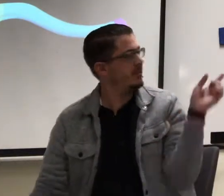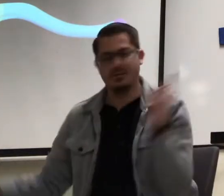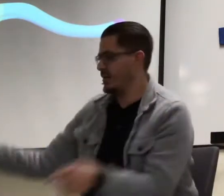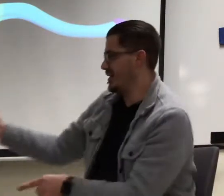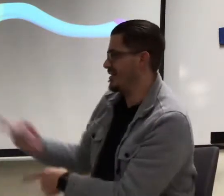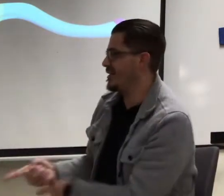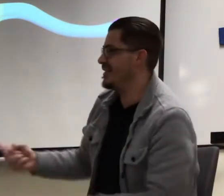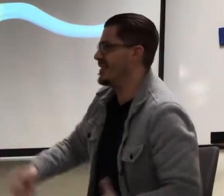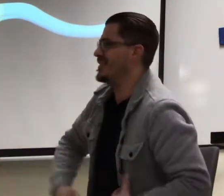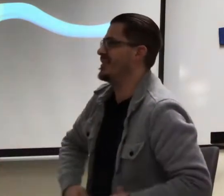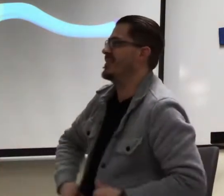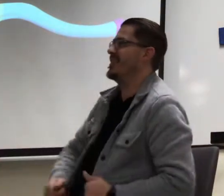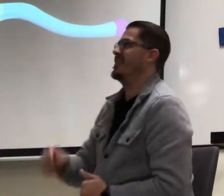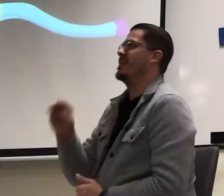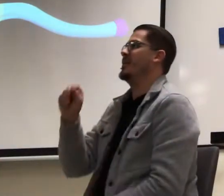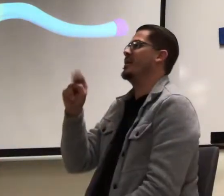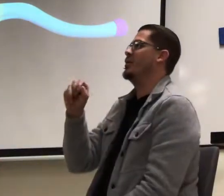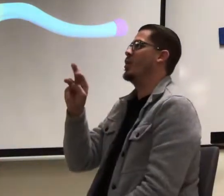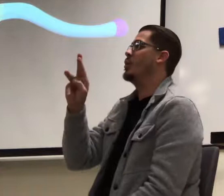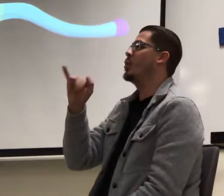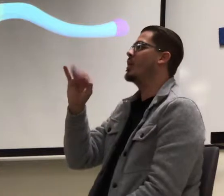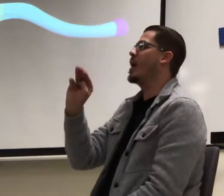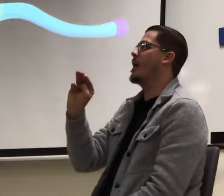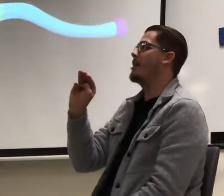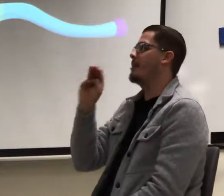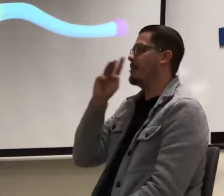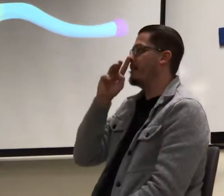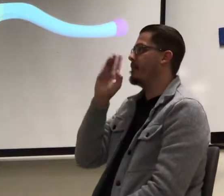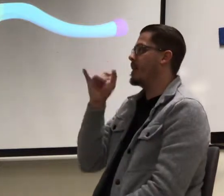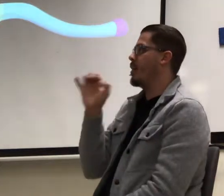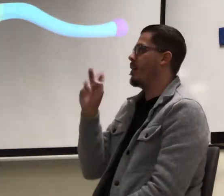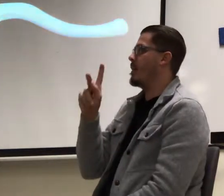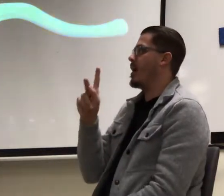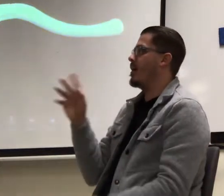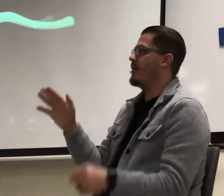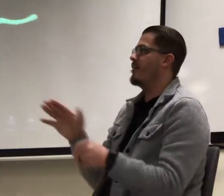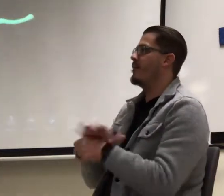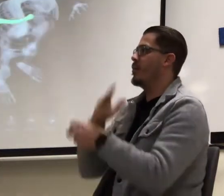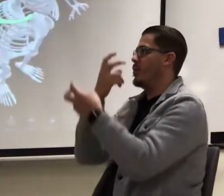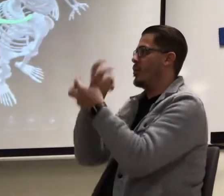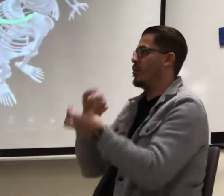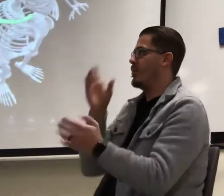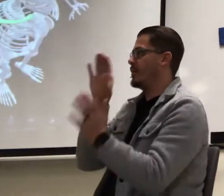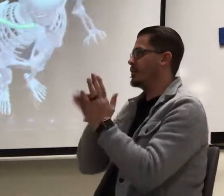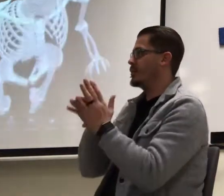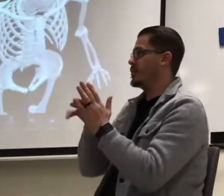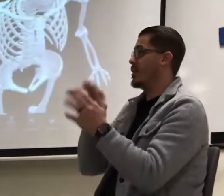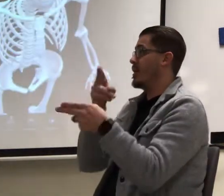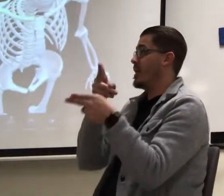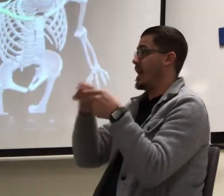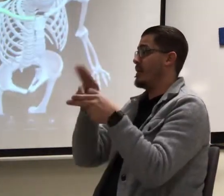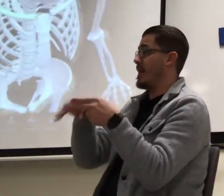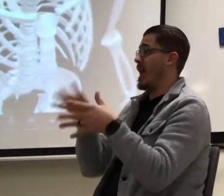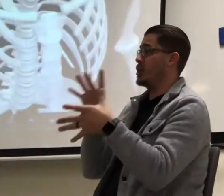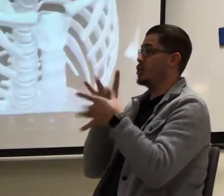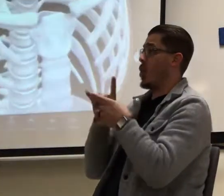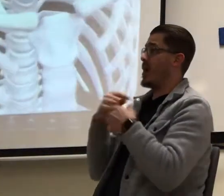We learned the manubrium when we learned the thoracic cage. Let me put it back in the full body. The name of this joint